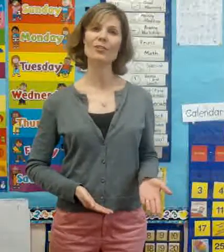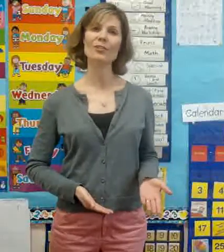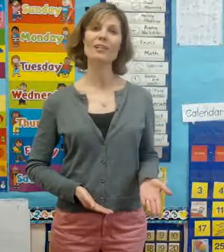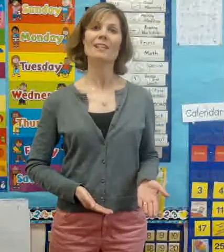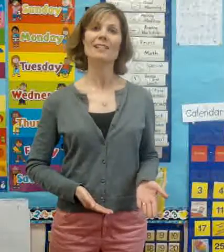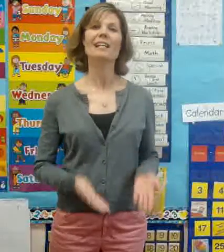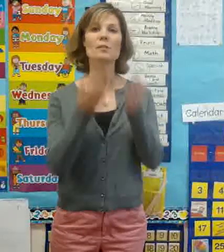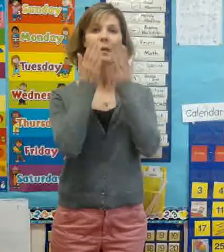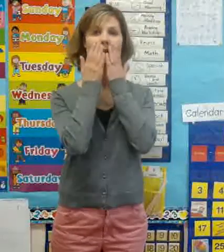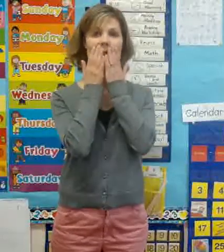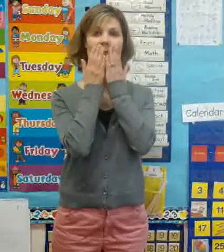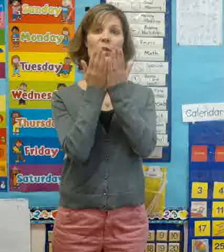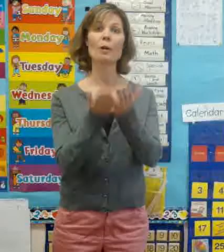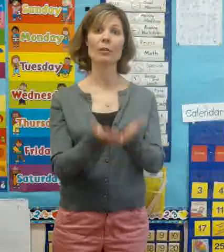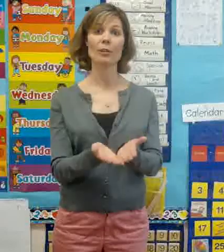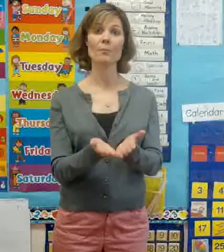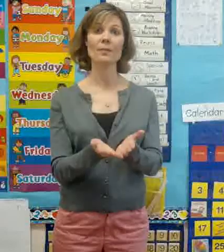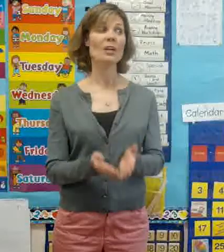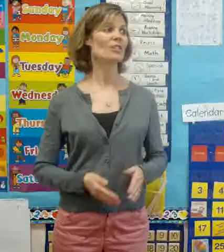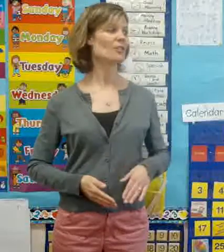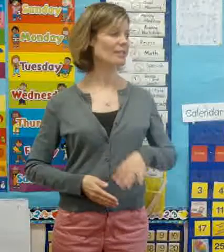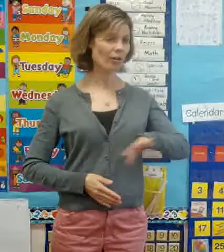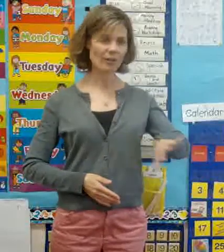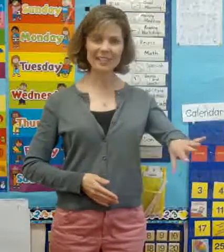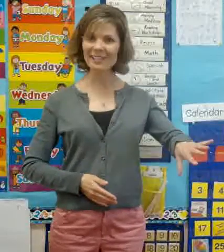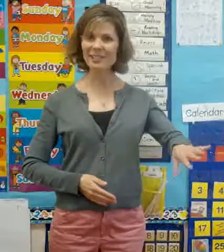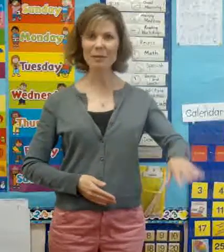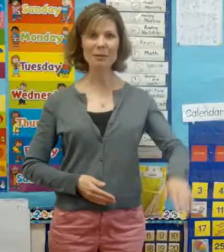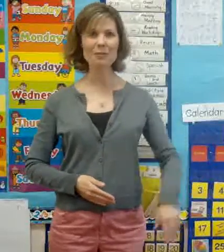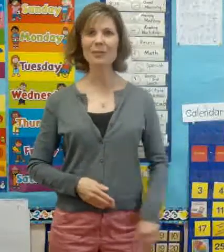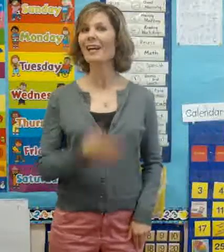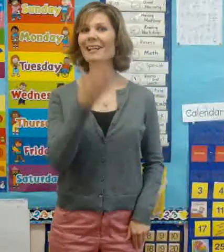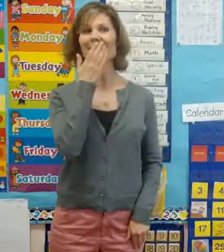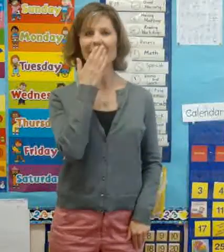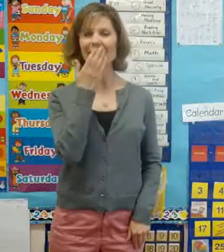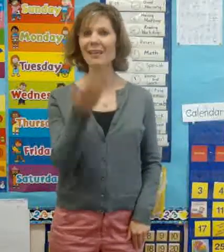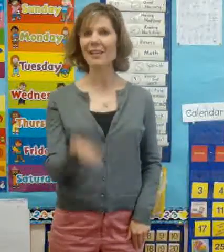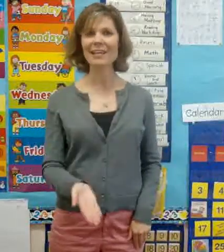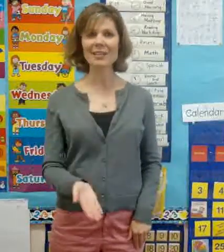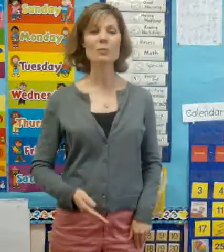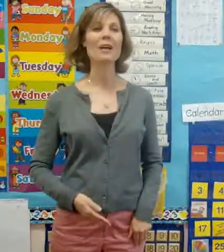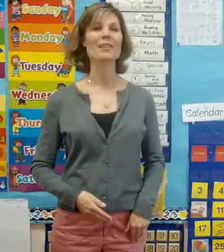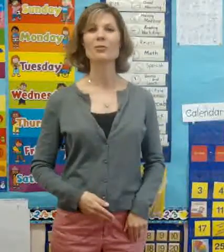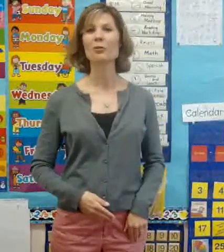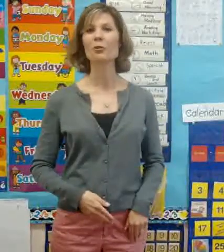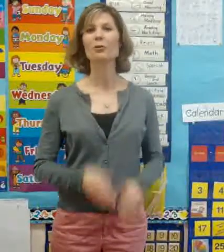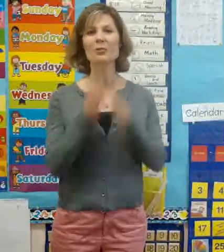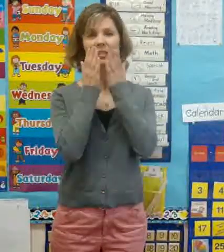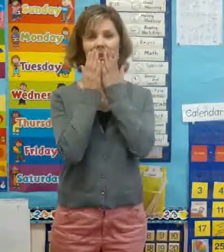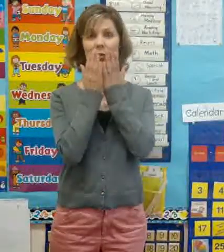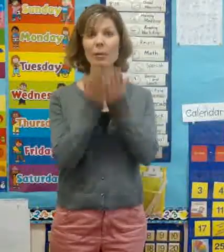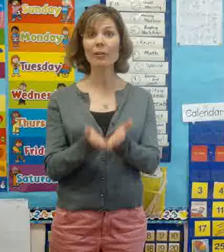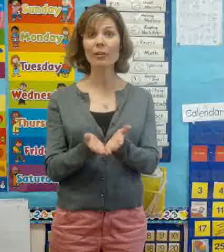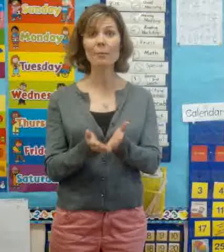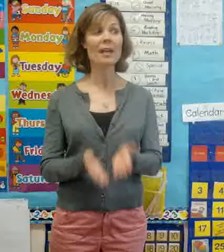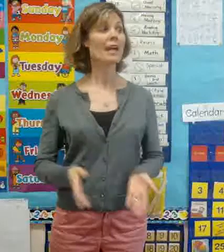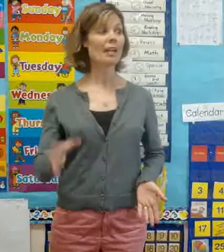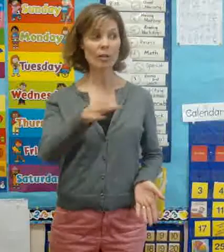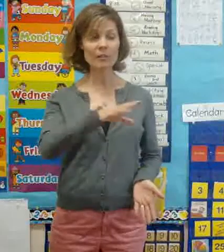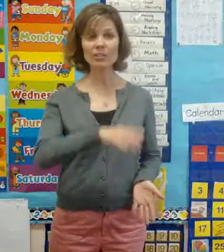return signs back, you're welcome. So you see all the kids going through the line signing thank you, and the door holder signing you're welcome, and all of the